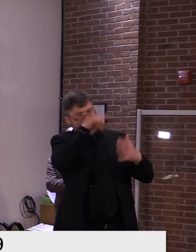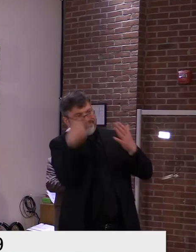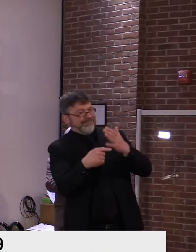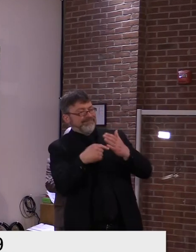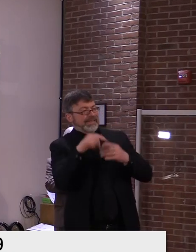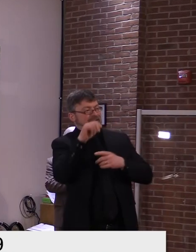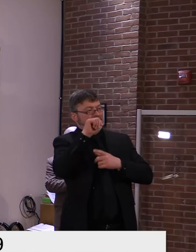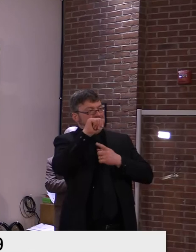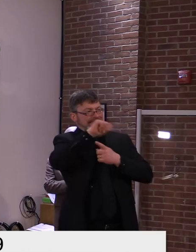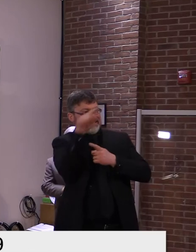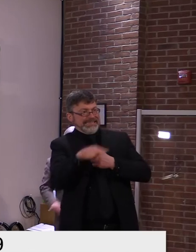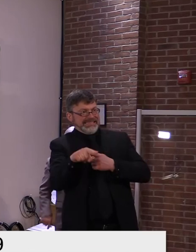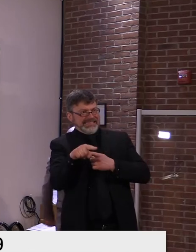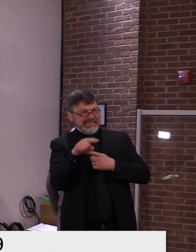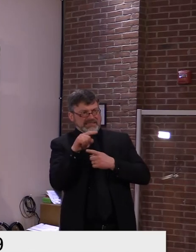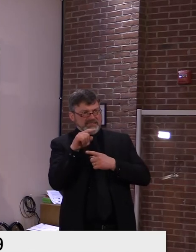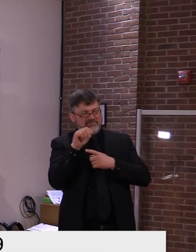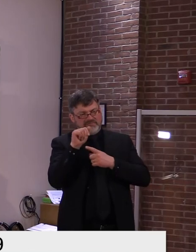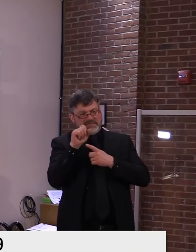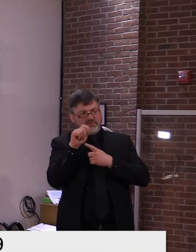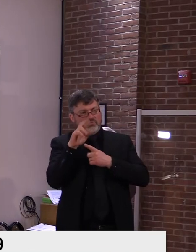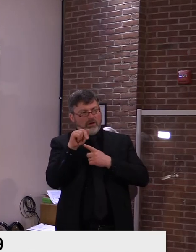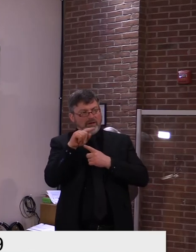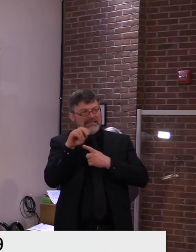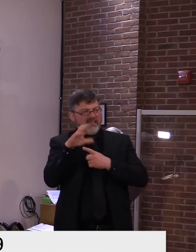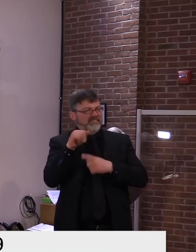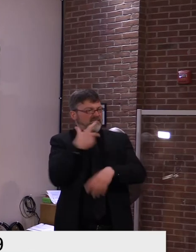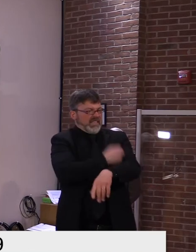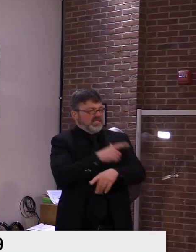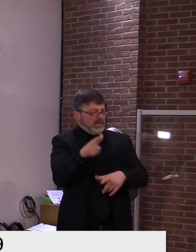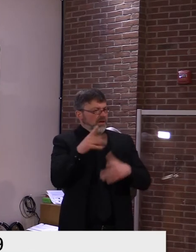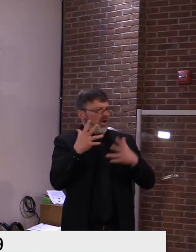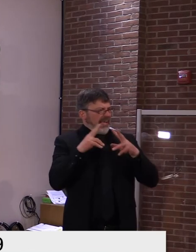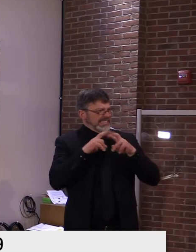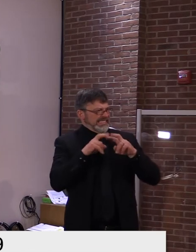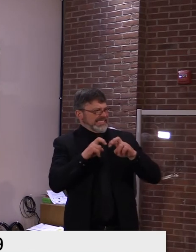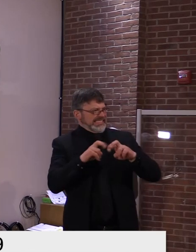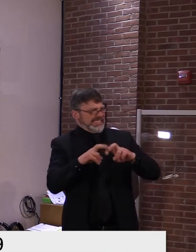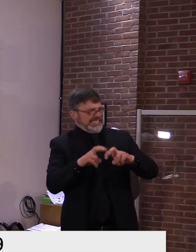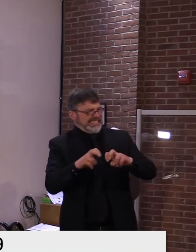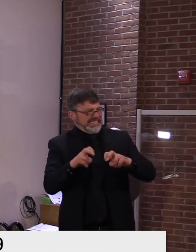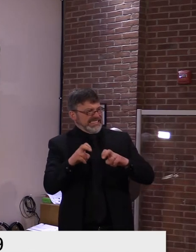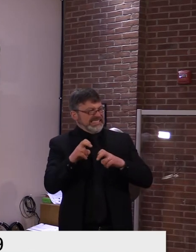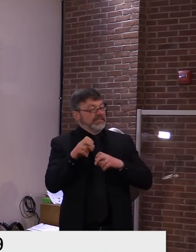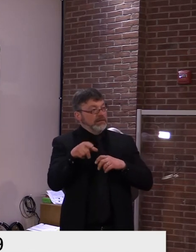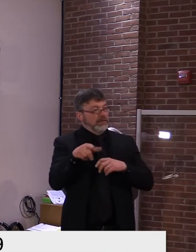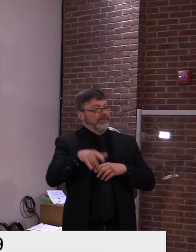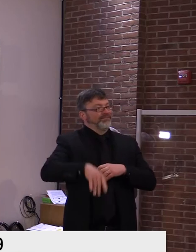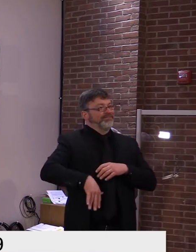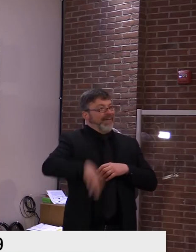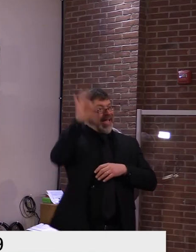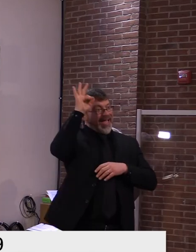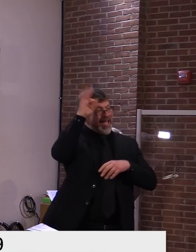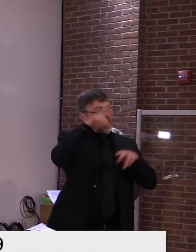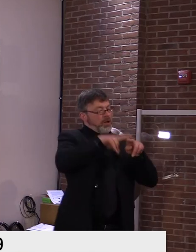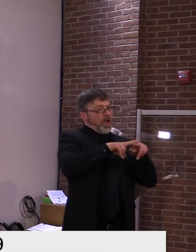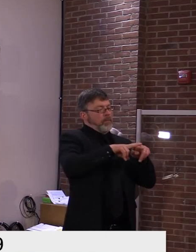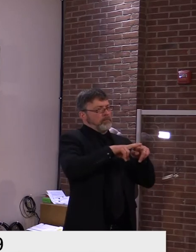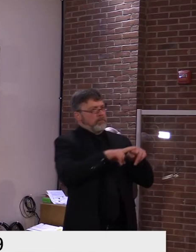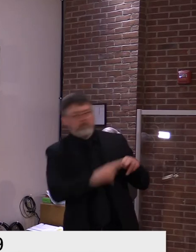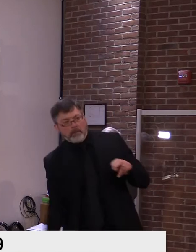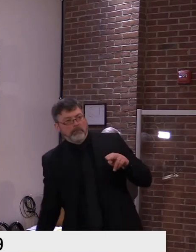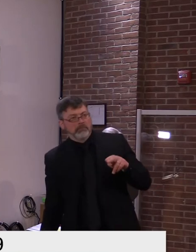vaccinated did not have positive PCRs compared to the placebo group, which is pretty nice to